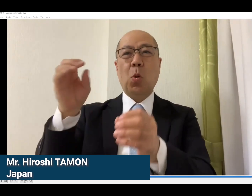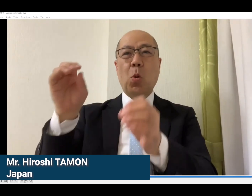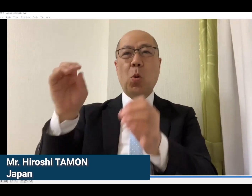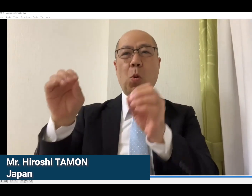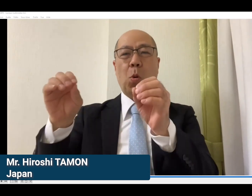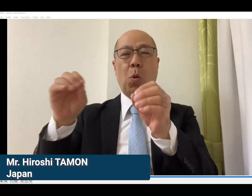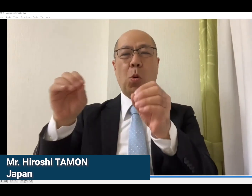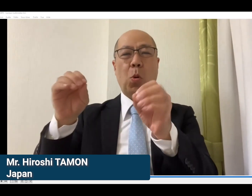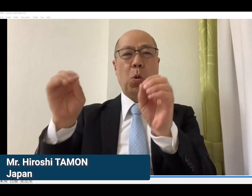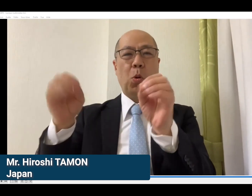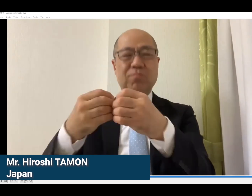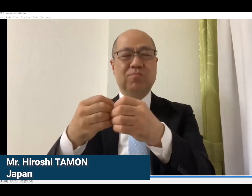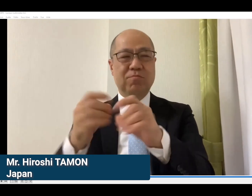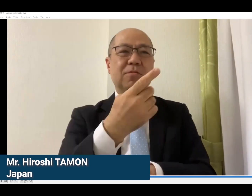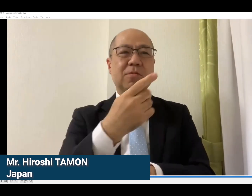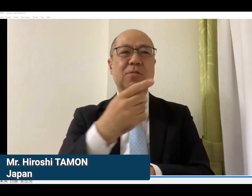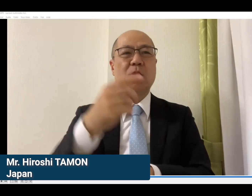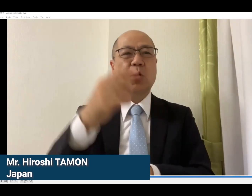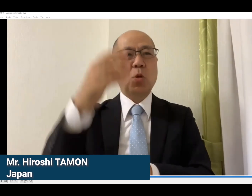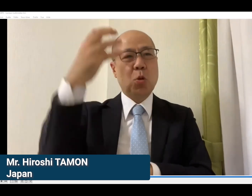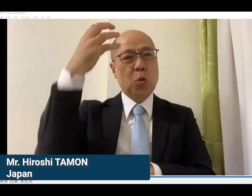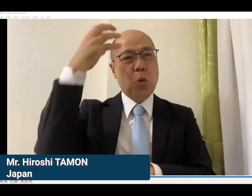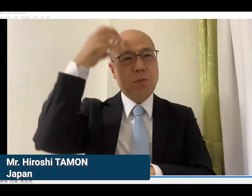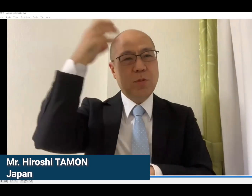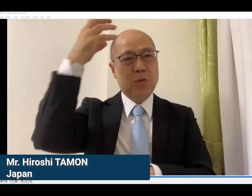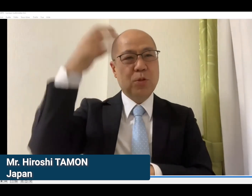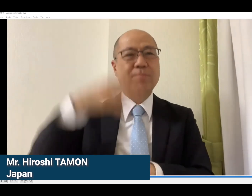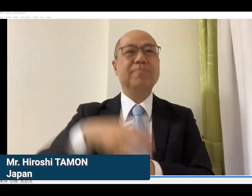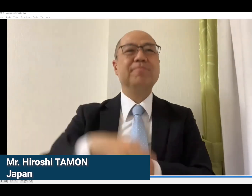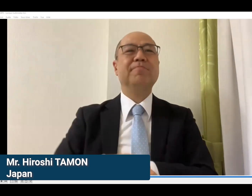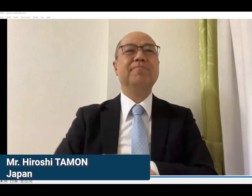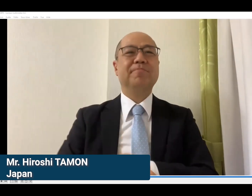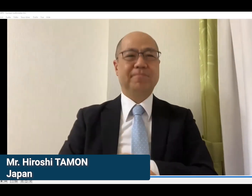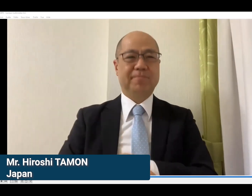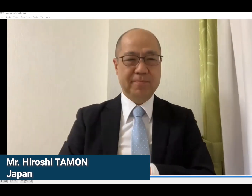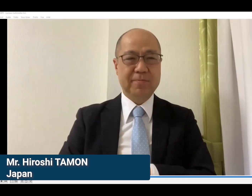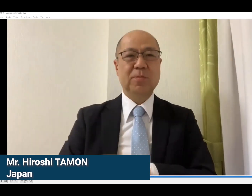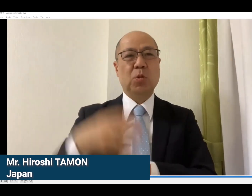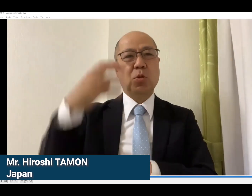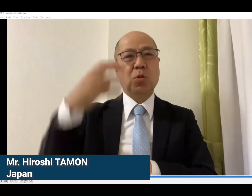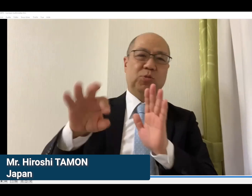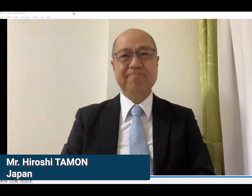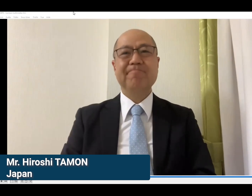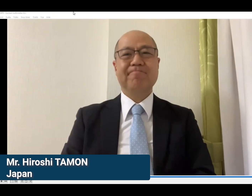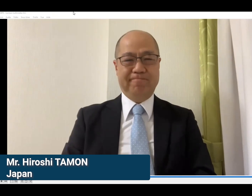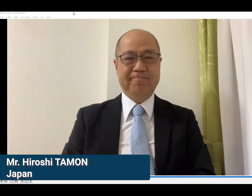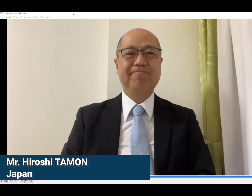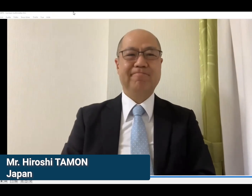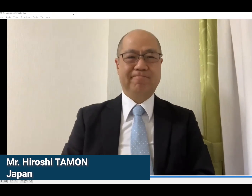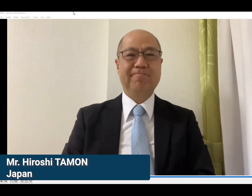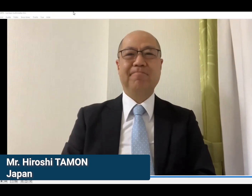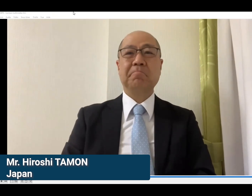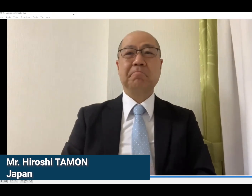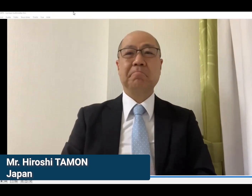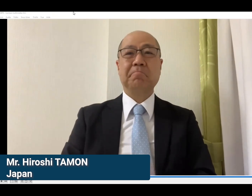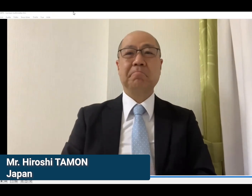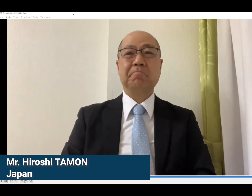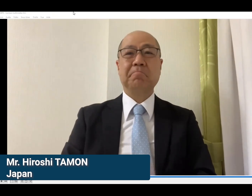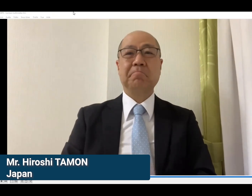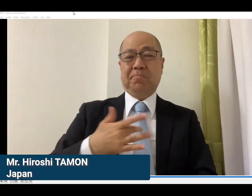And the government did so. Therefore, I'm confident that the transparency and the participatory nature of the selection